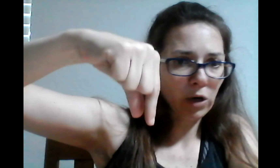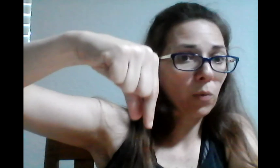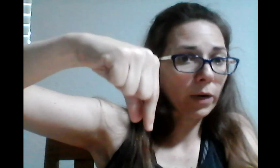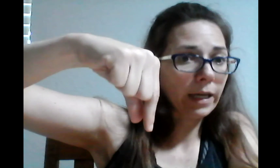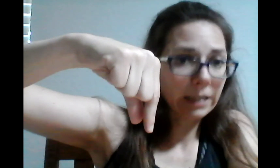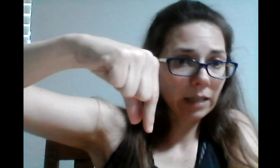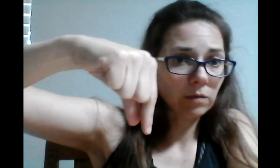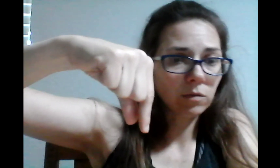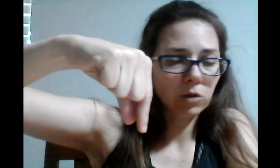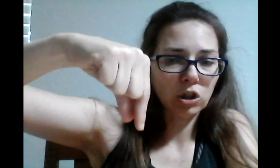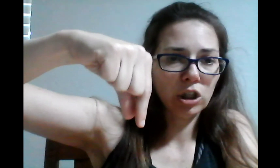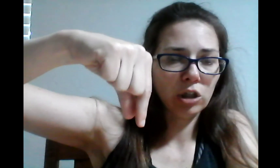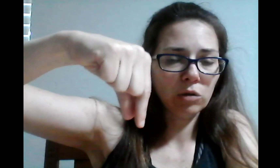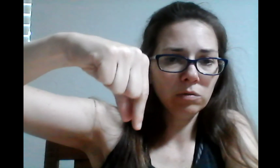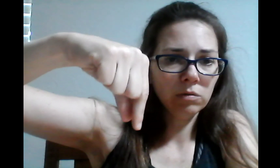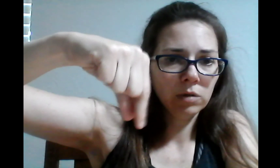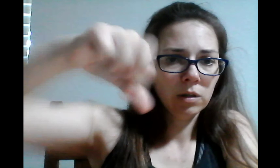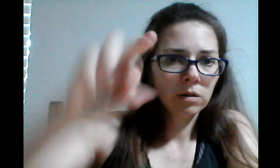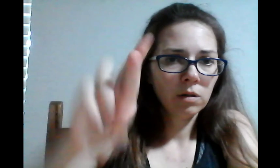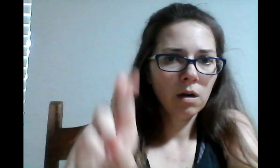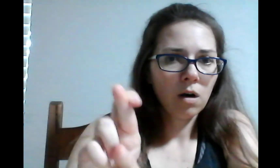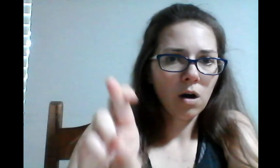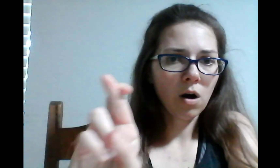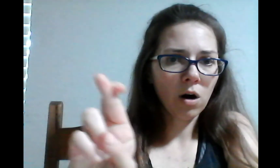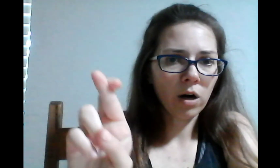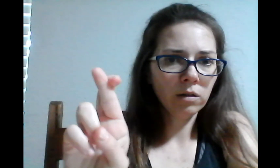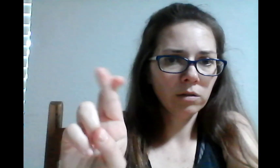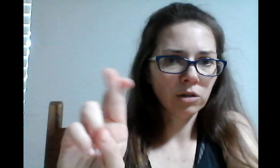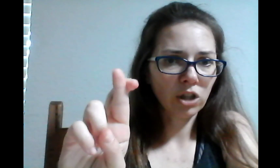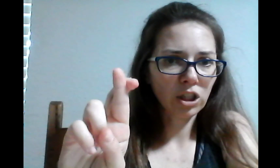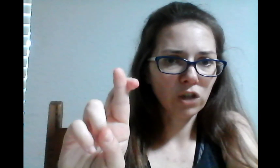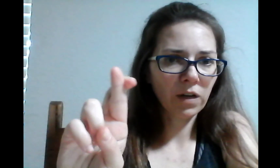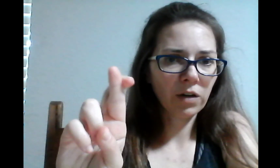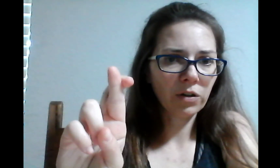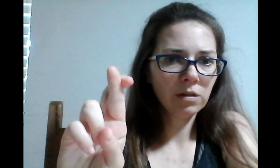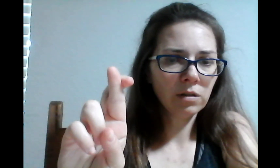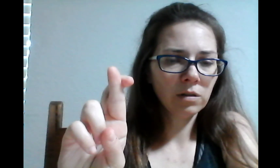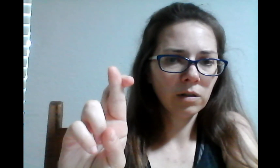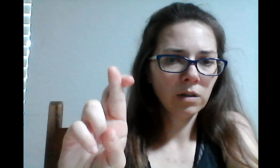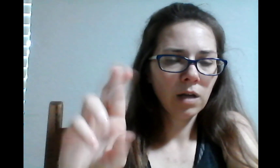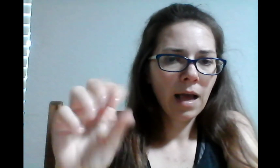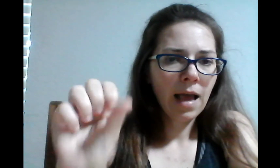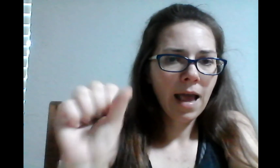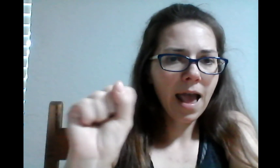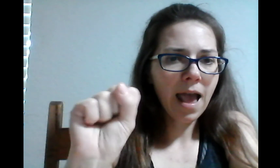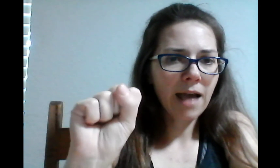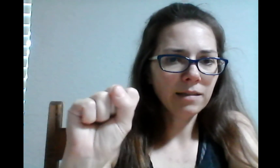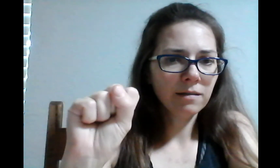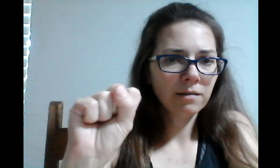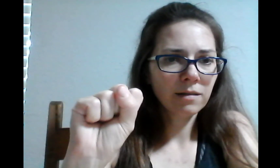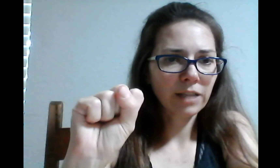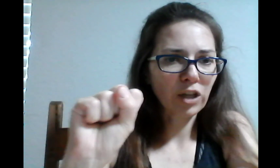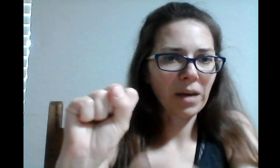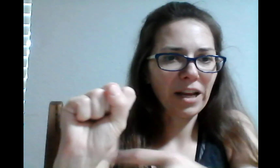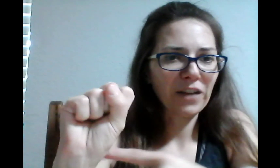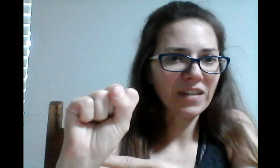you're pointing it down. There's your Q. R, just cross your fingers. S, it's like you're making a fist.